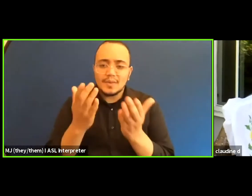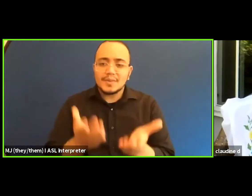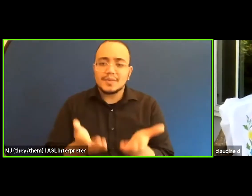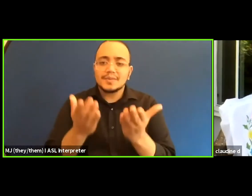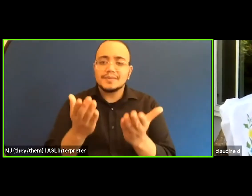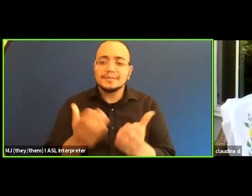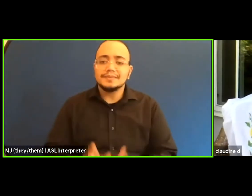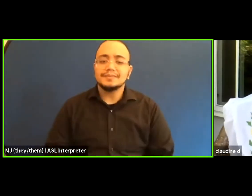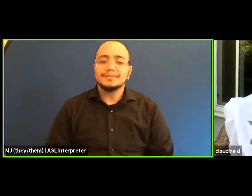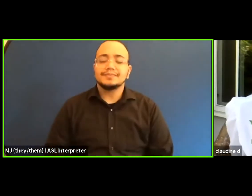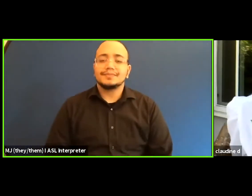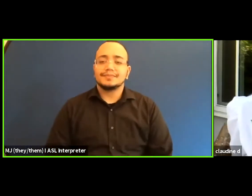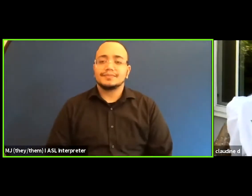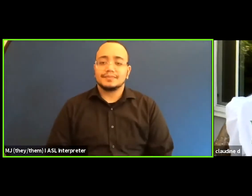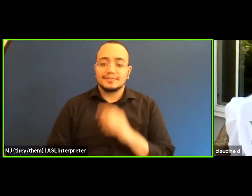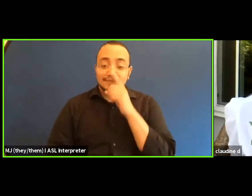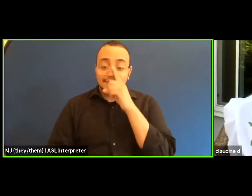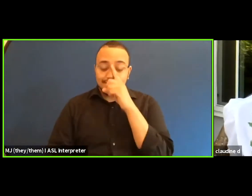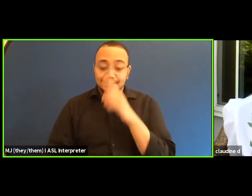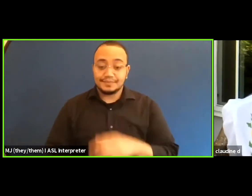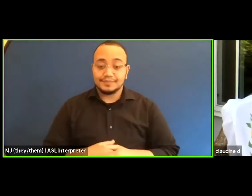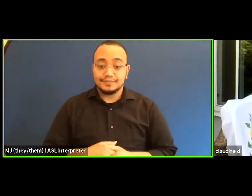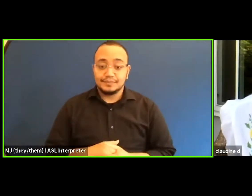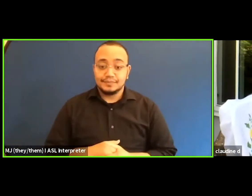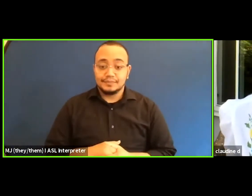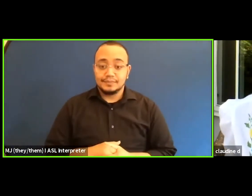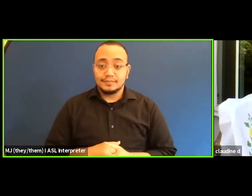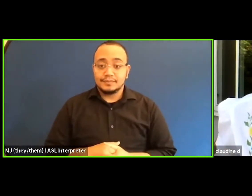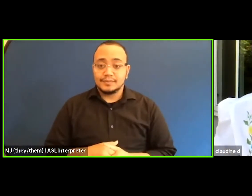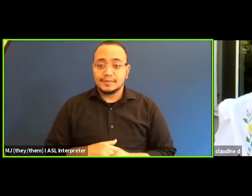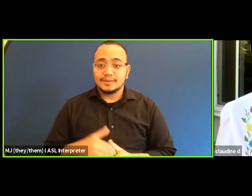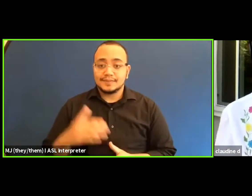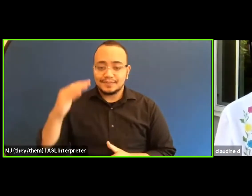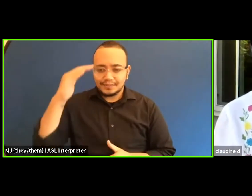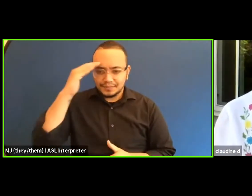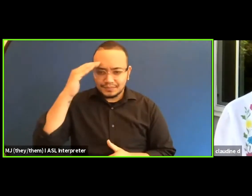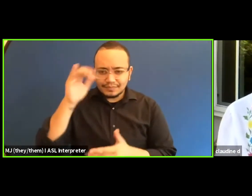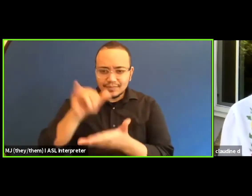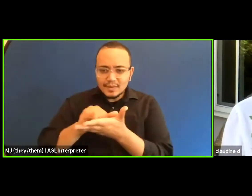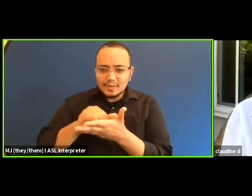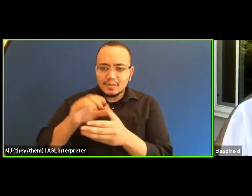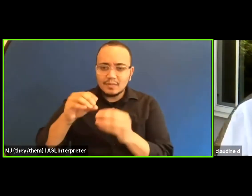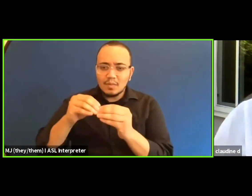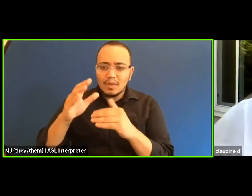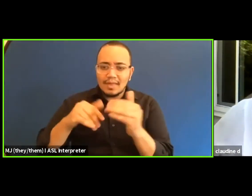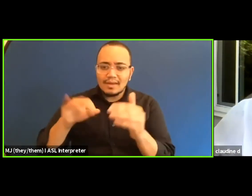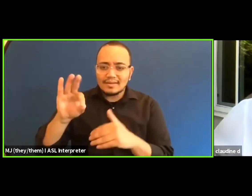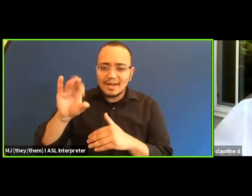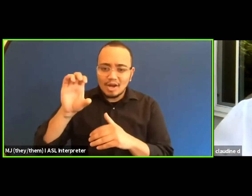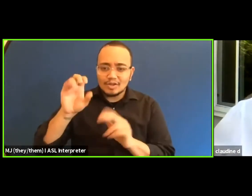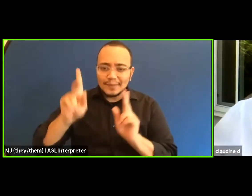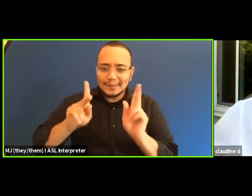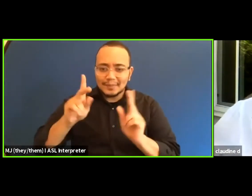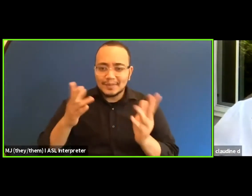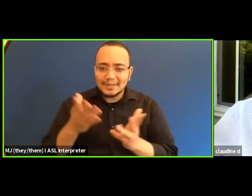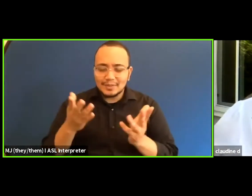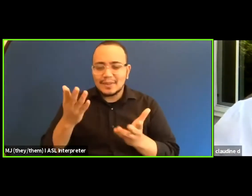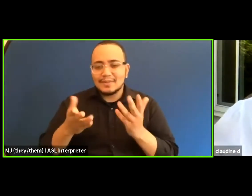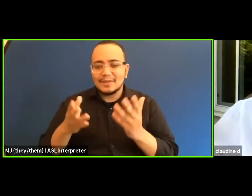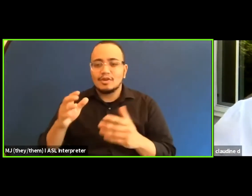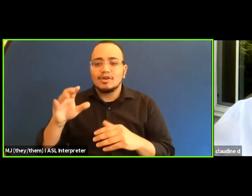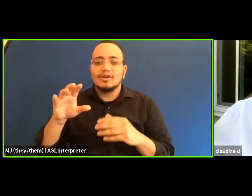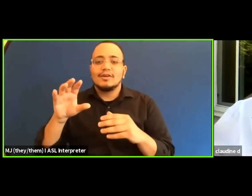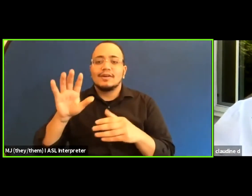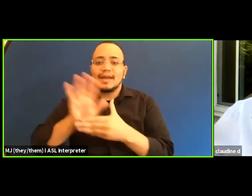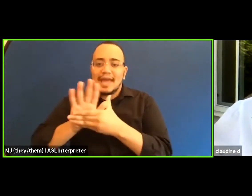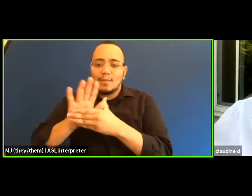And then I know there are more than 900 of you and you probably have your cameras off, most of you, but if you take your hands and hold them up to your sides and